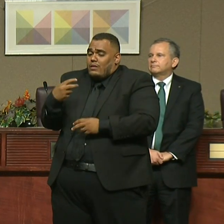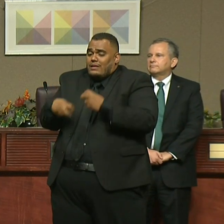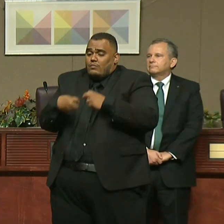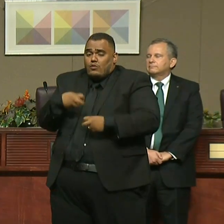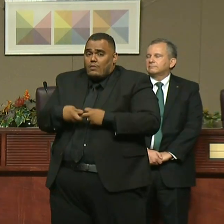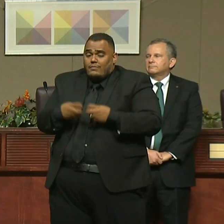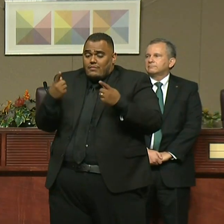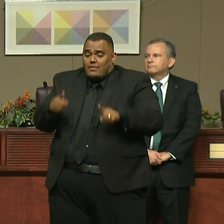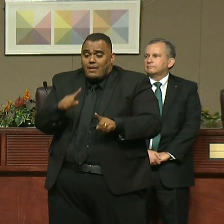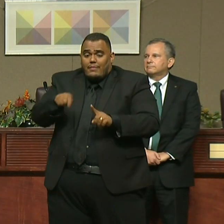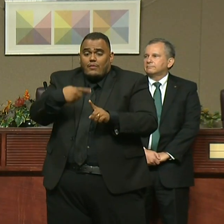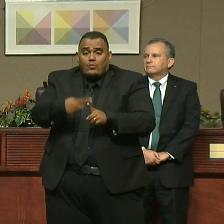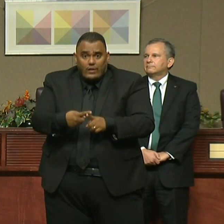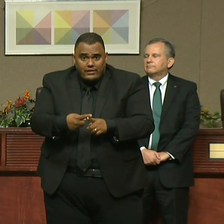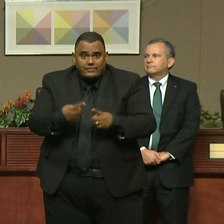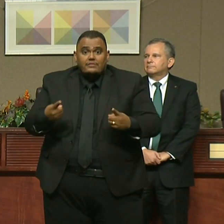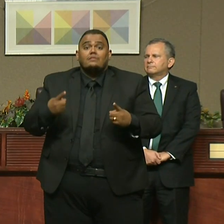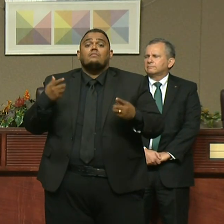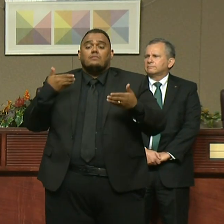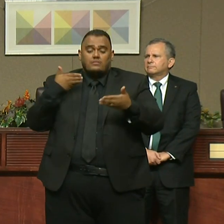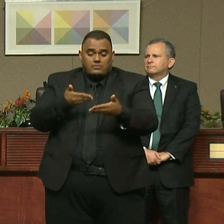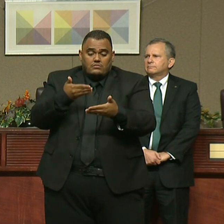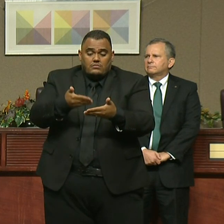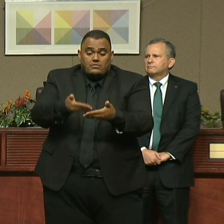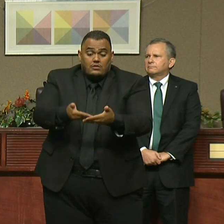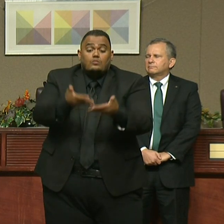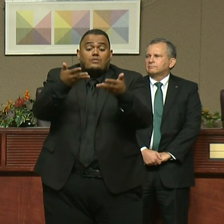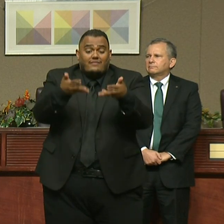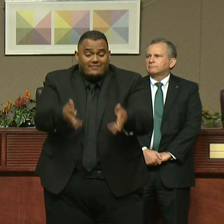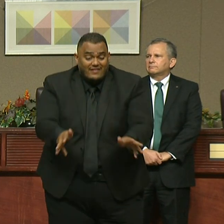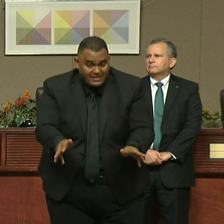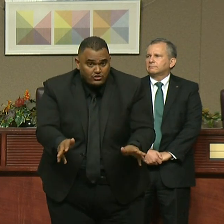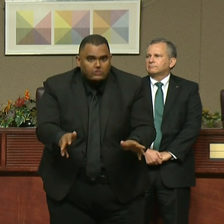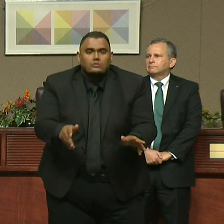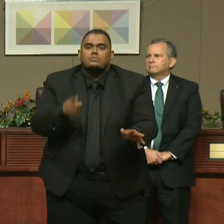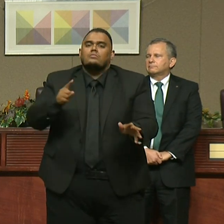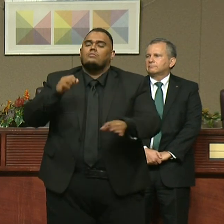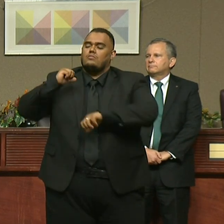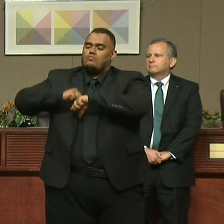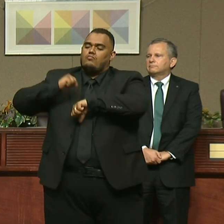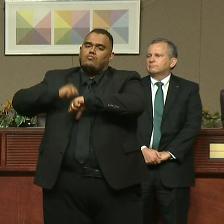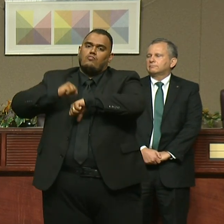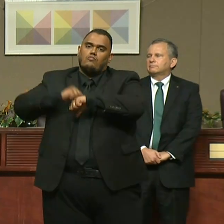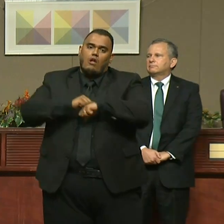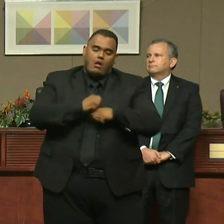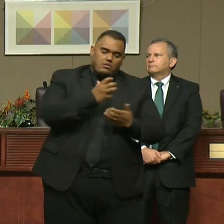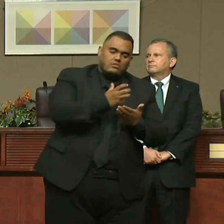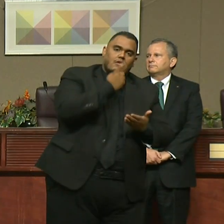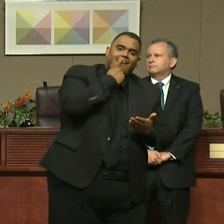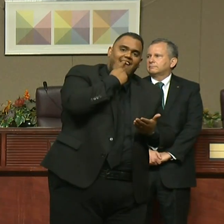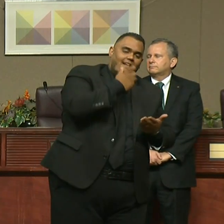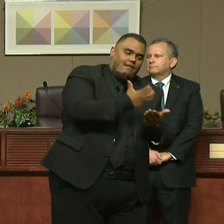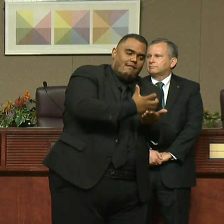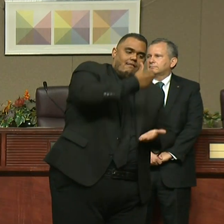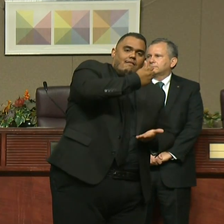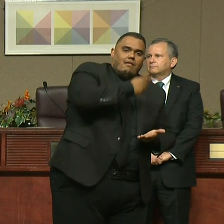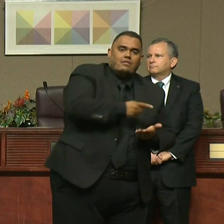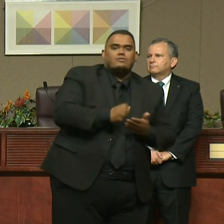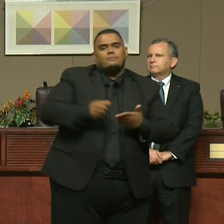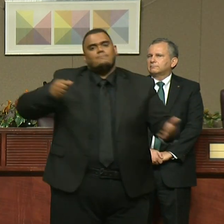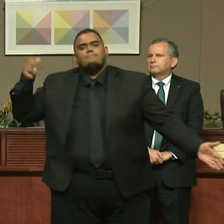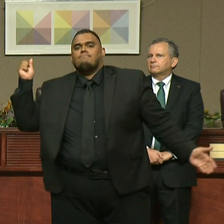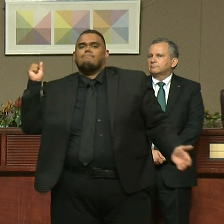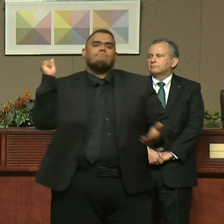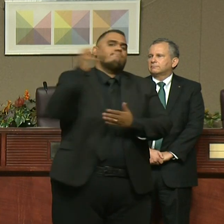people have started to throw rocks and bottles at police officers, and we have to use some tear gas at that point, but